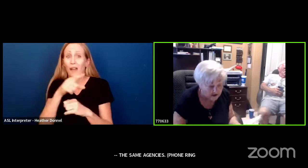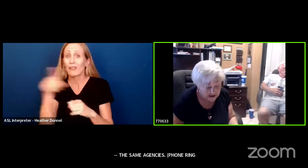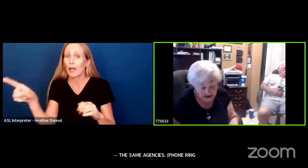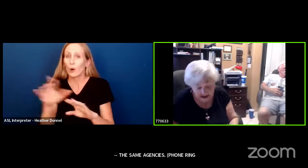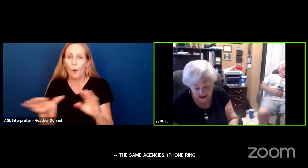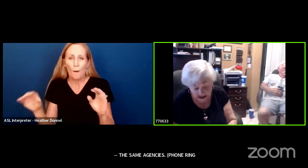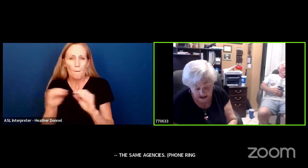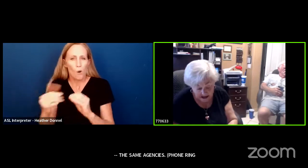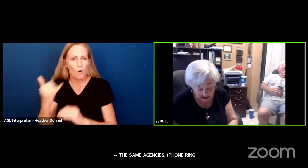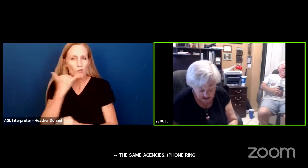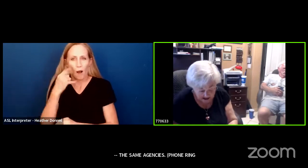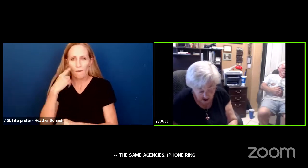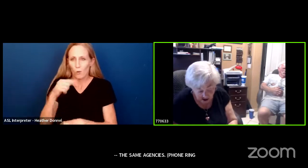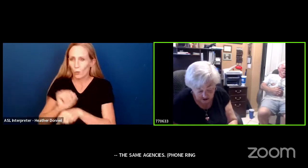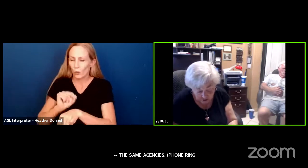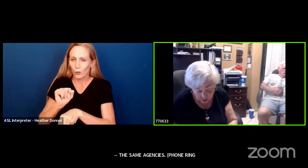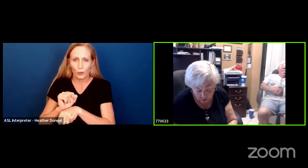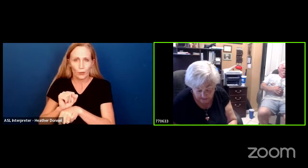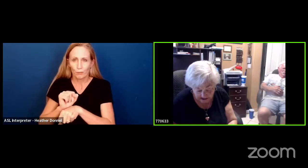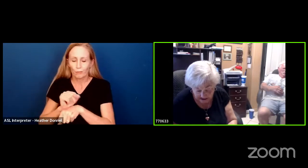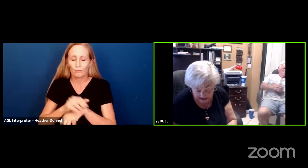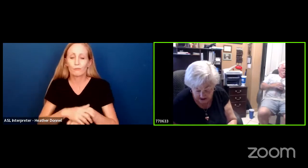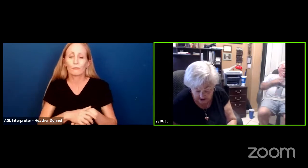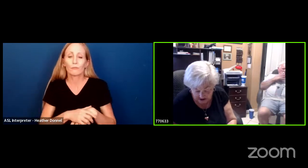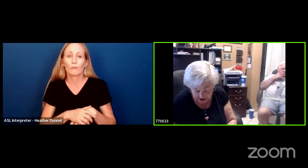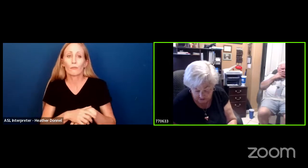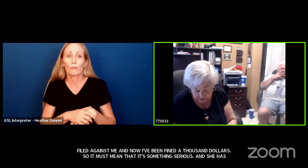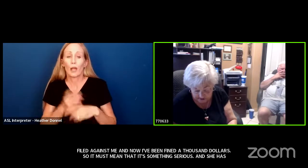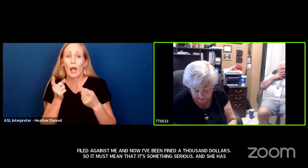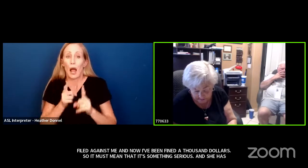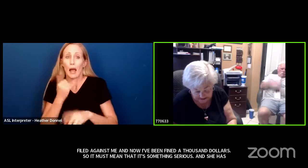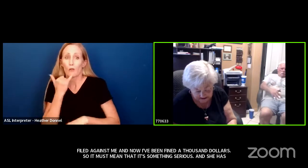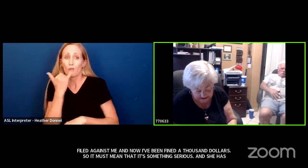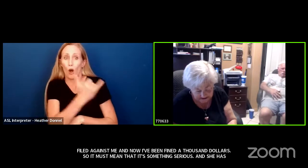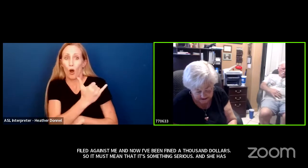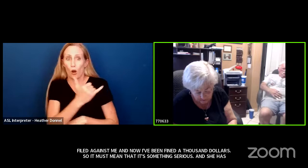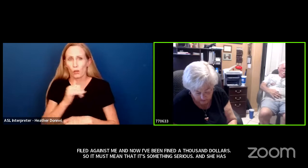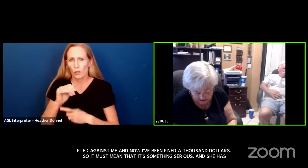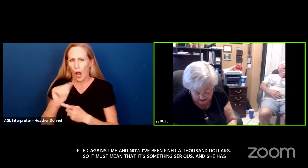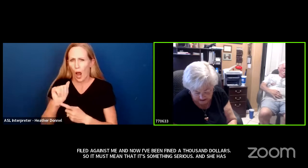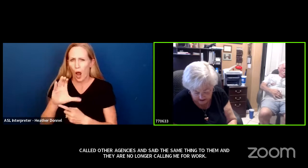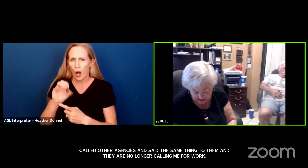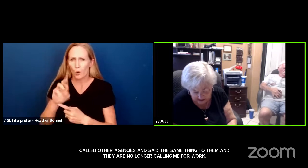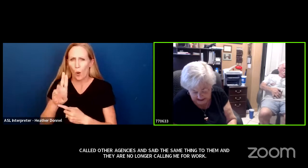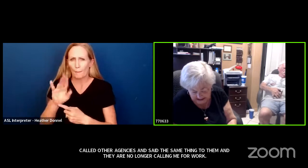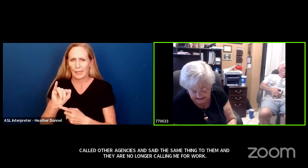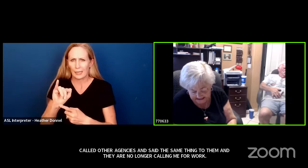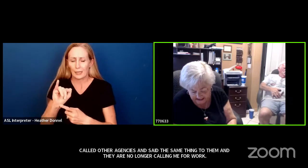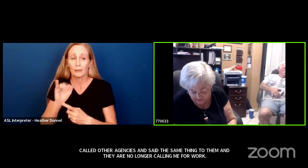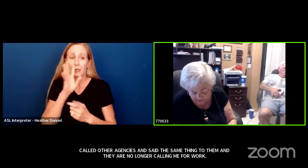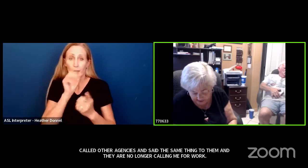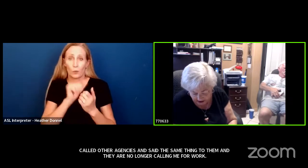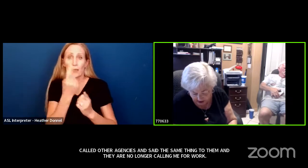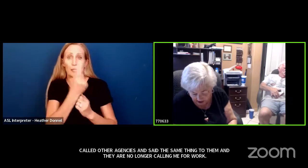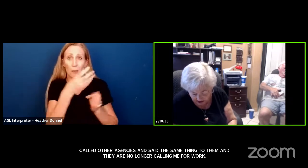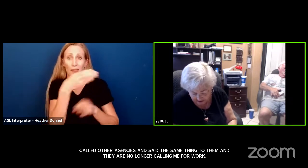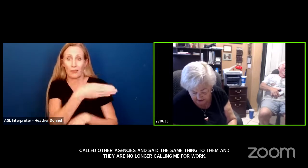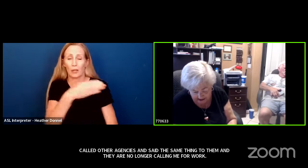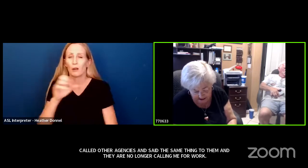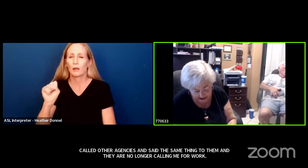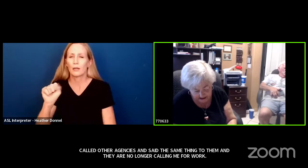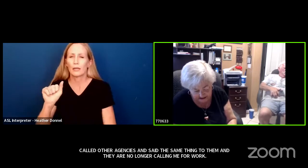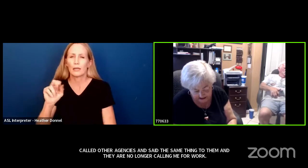work. I called a Corby. I talked to a person that works there, Sandra